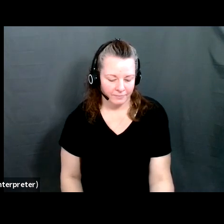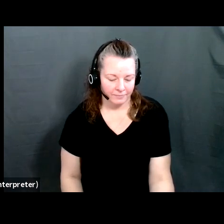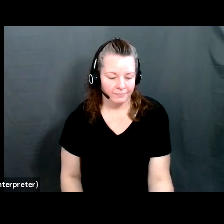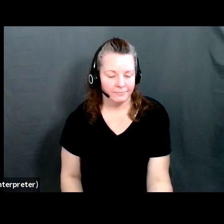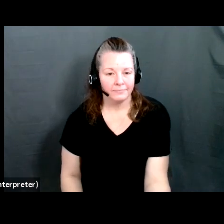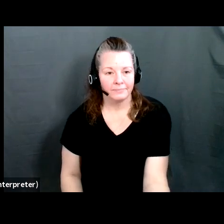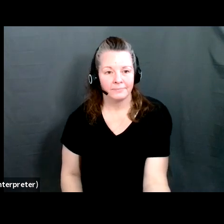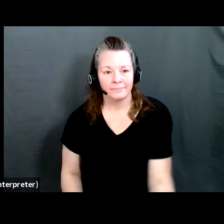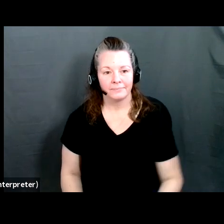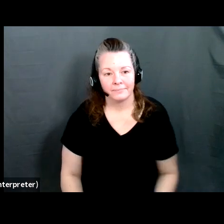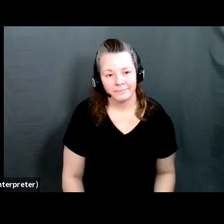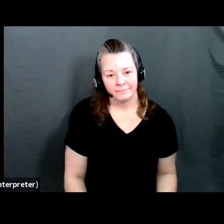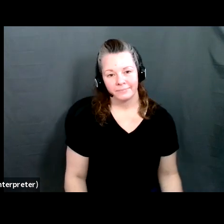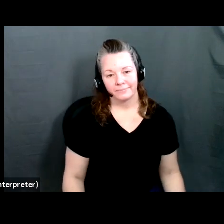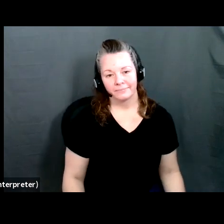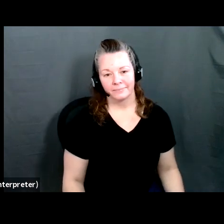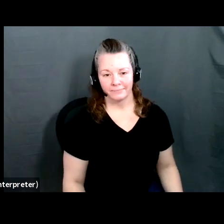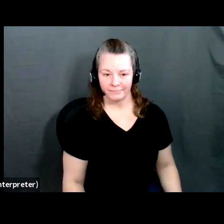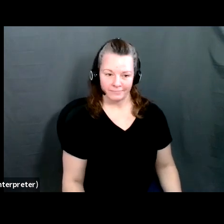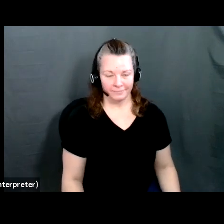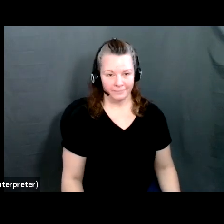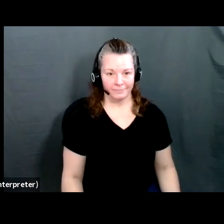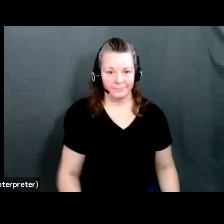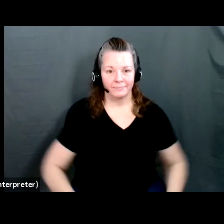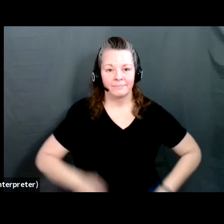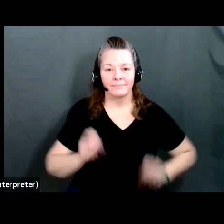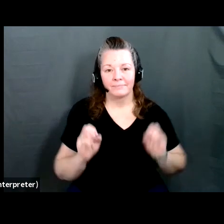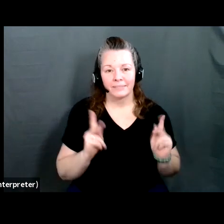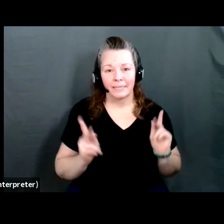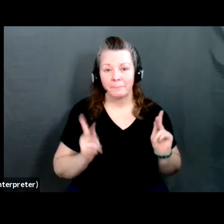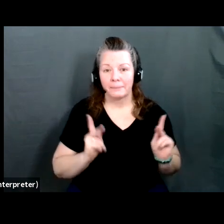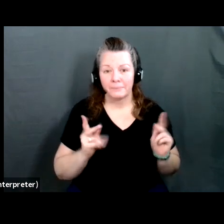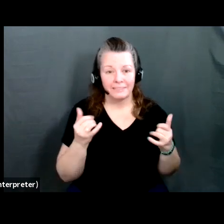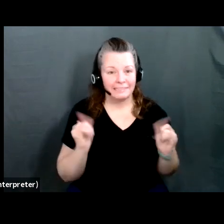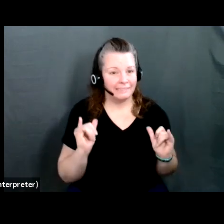All right, folks seem like they're still filtering in here.